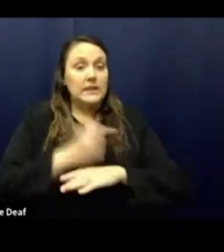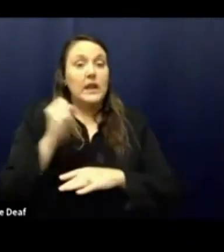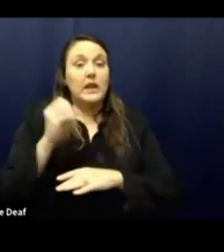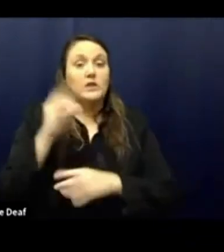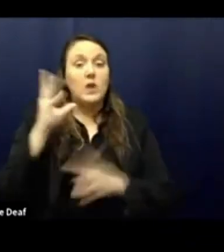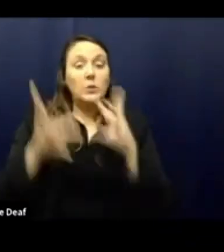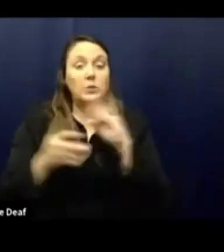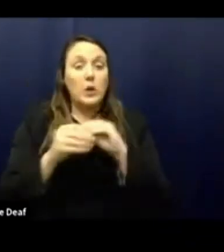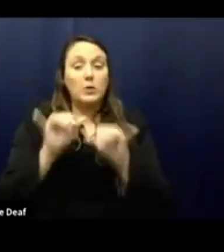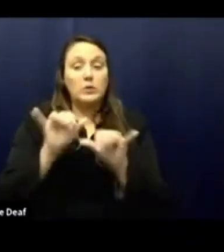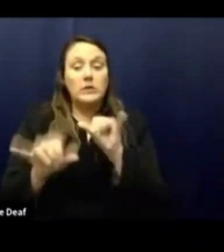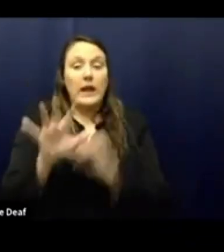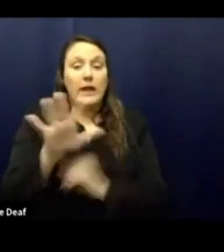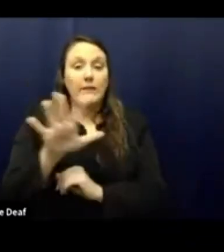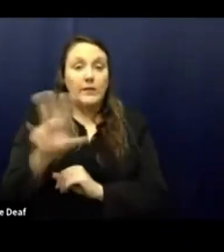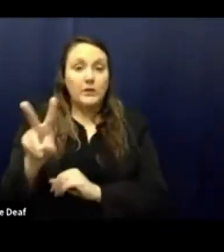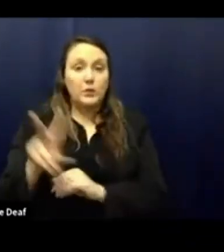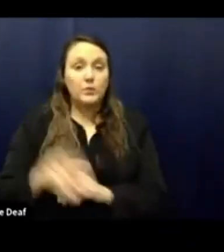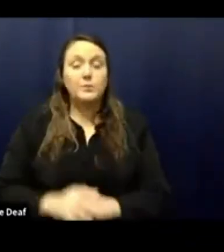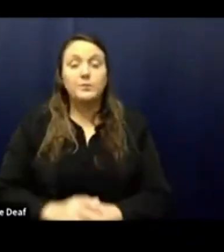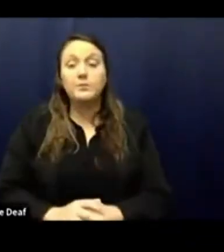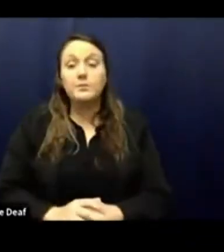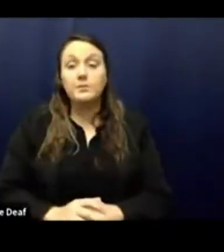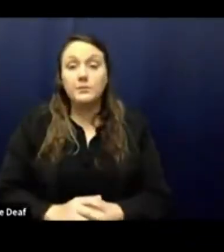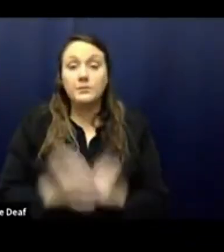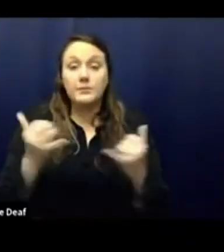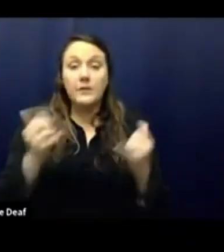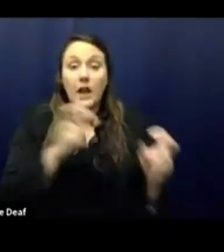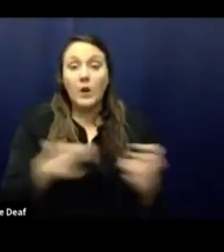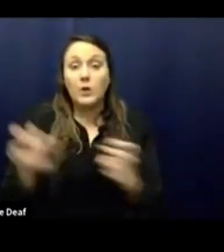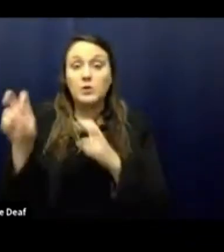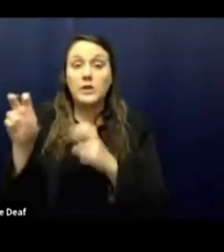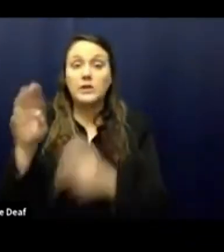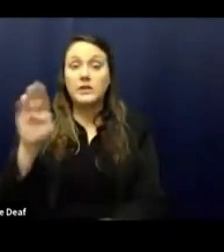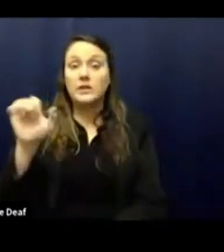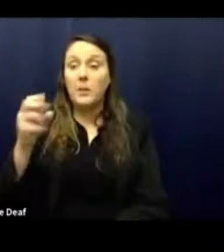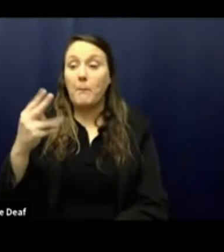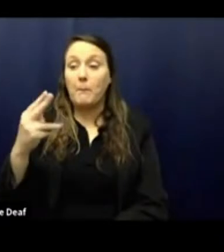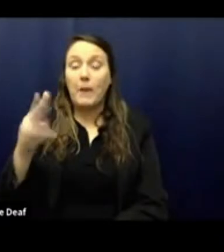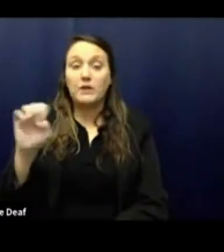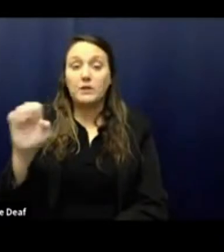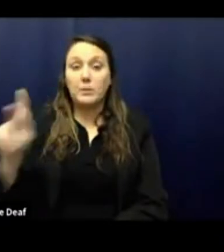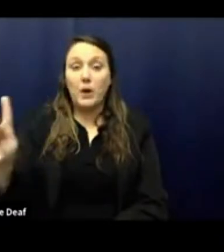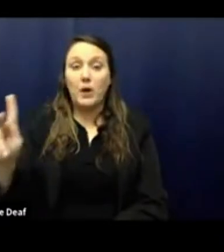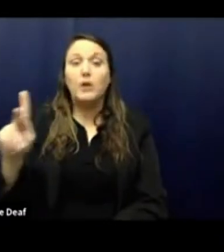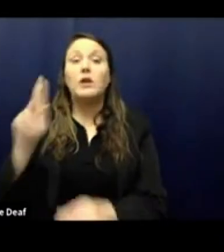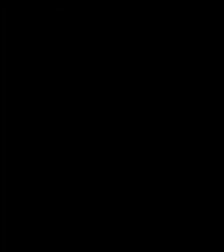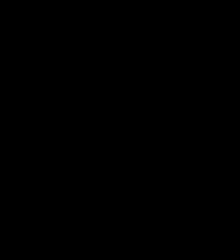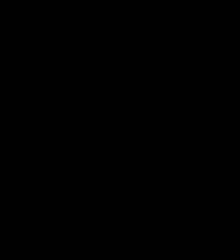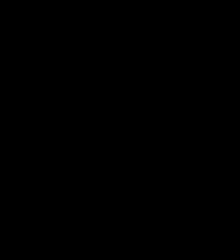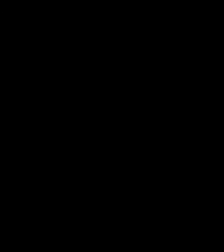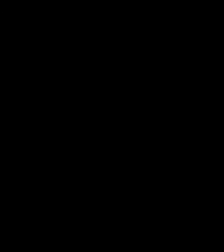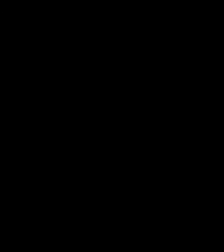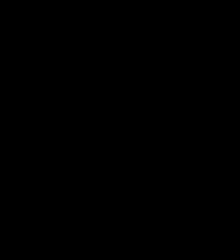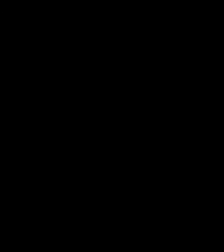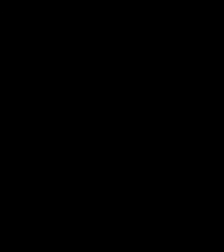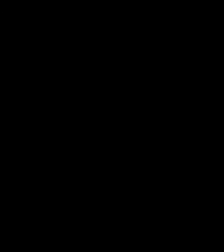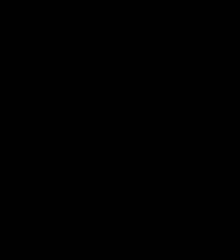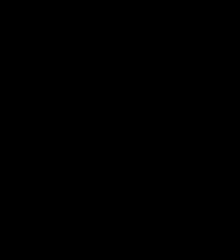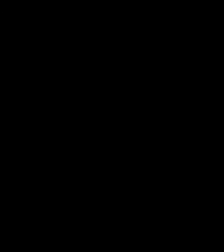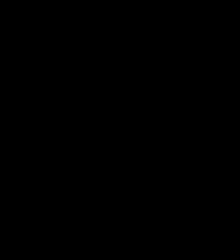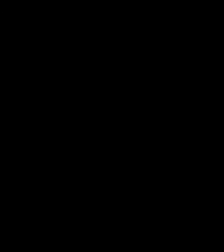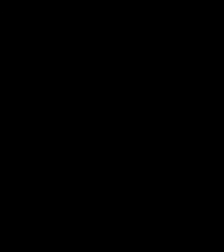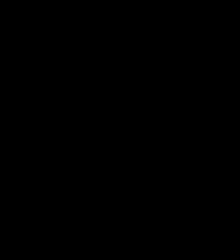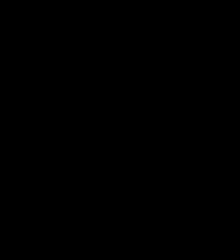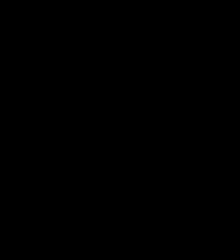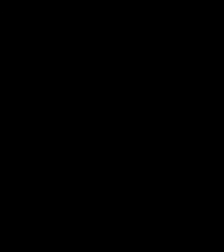52. Now we'll transition to the benchmarks, which are updated weekly on Wednesdays. As a reminder,